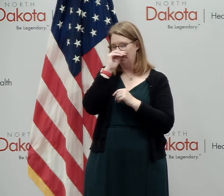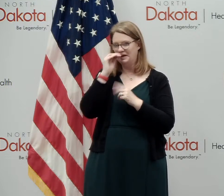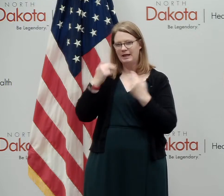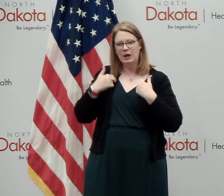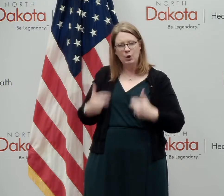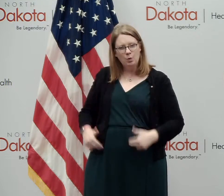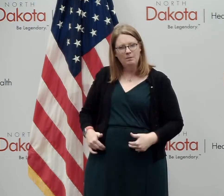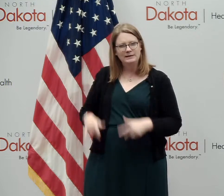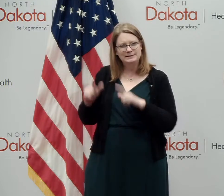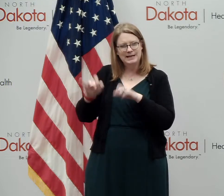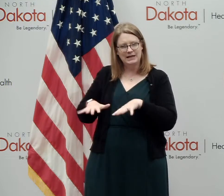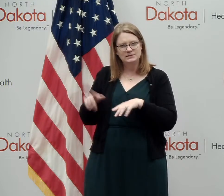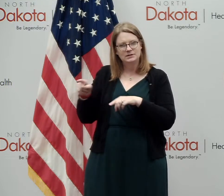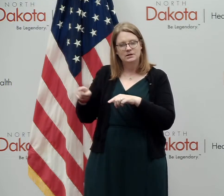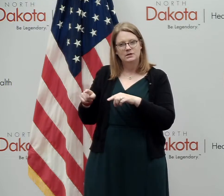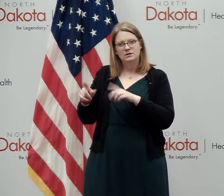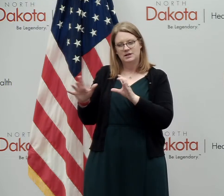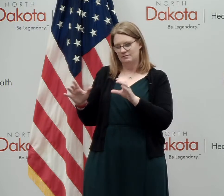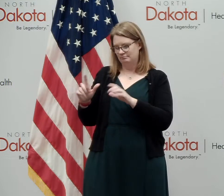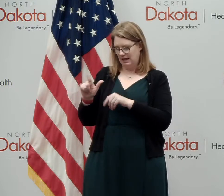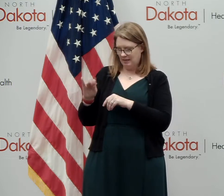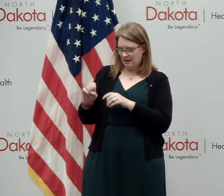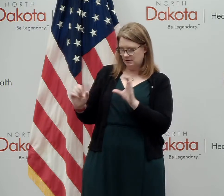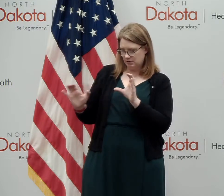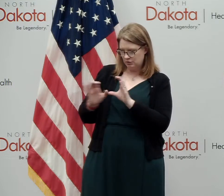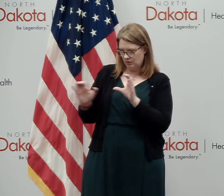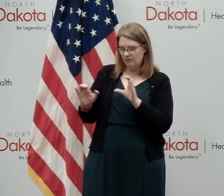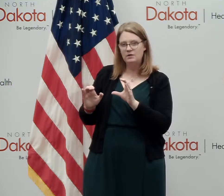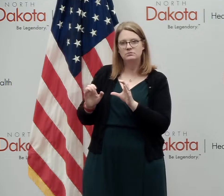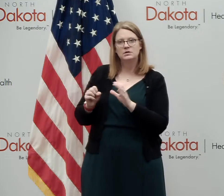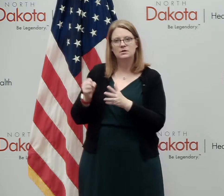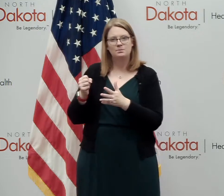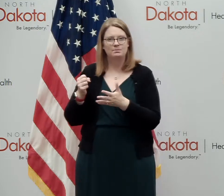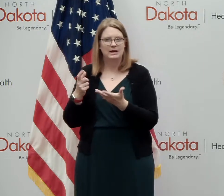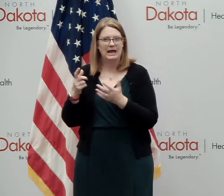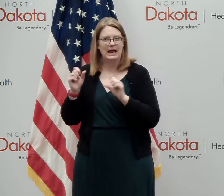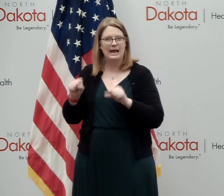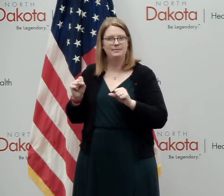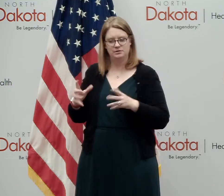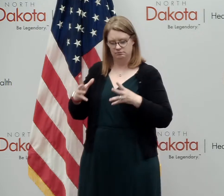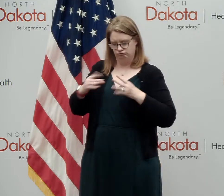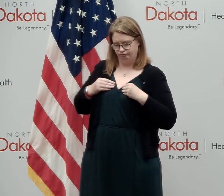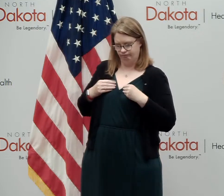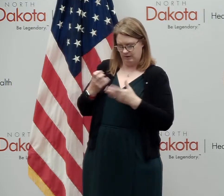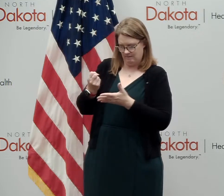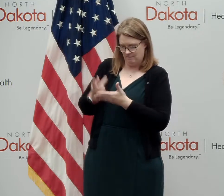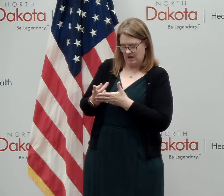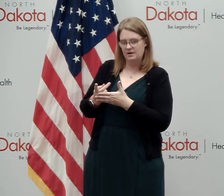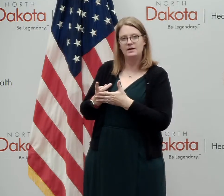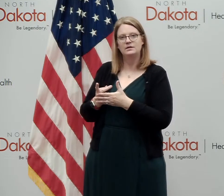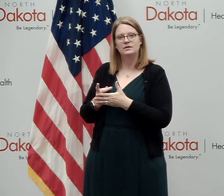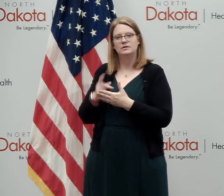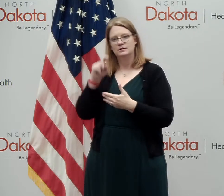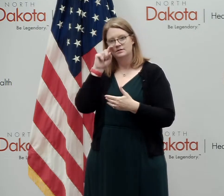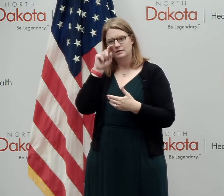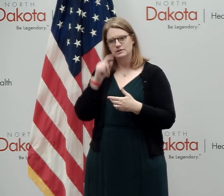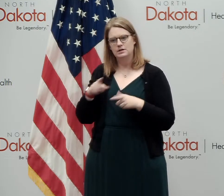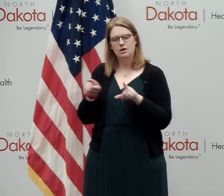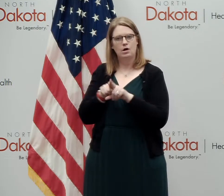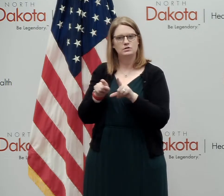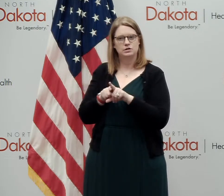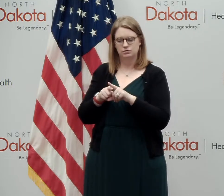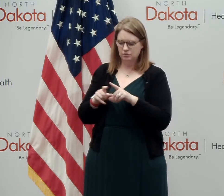specimens. These labs will get certified. They'll be able to validate specimens, and also we're looking at doing some 3-to-1 test pooling